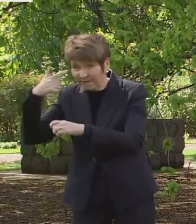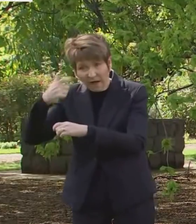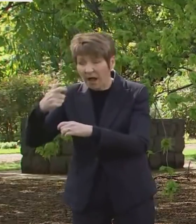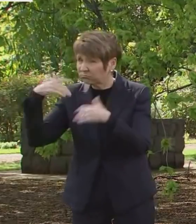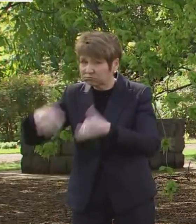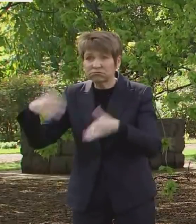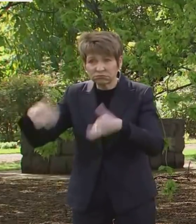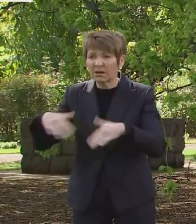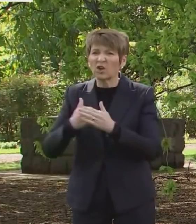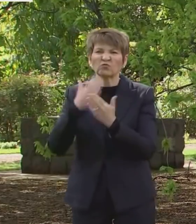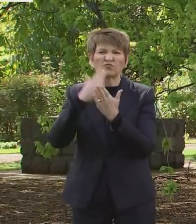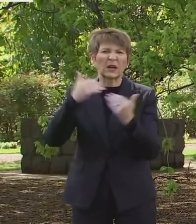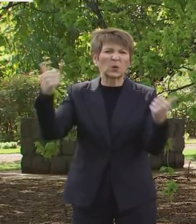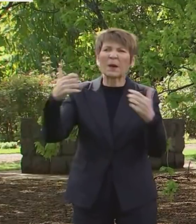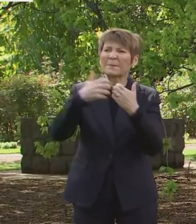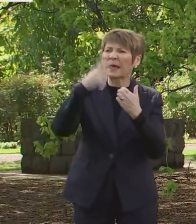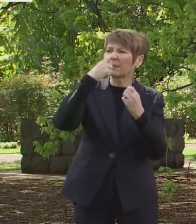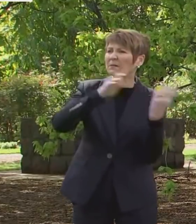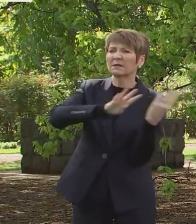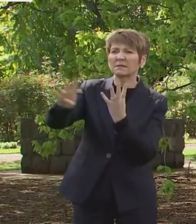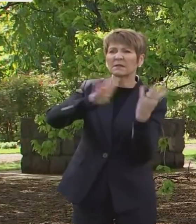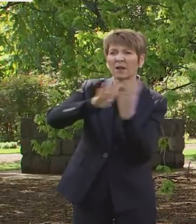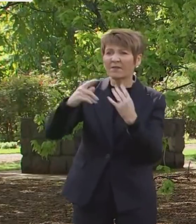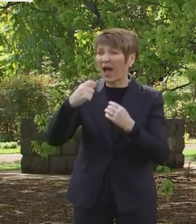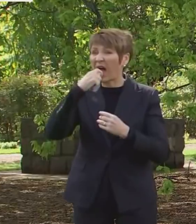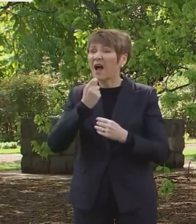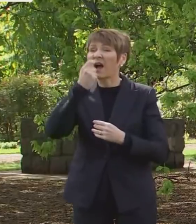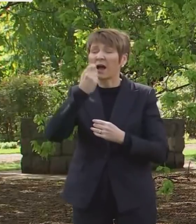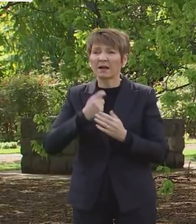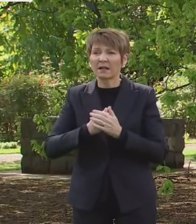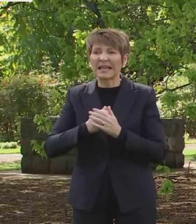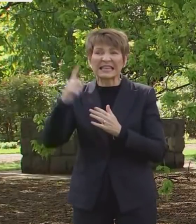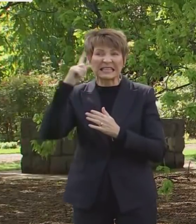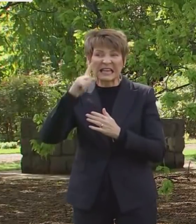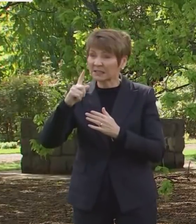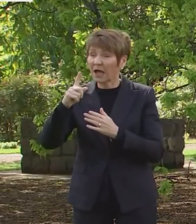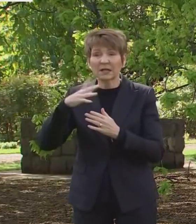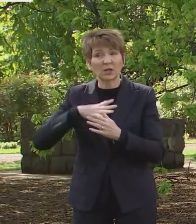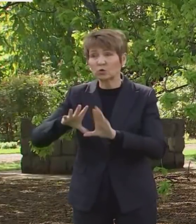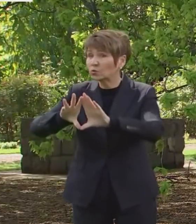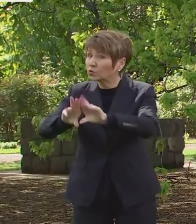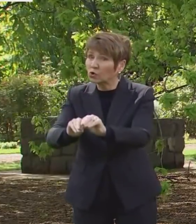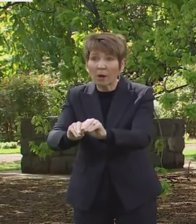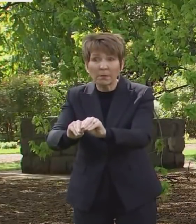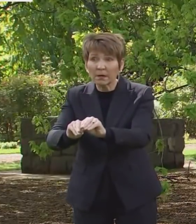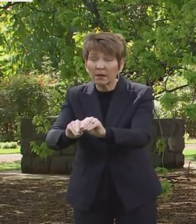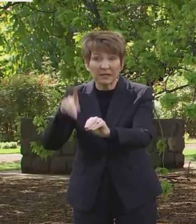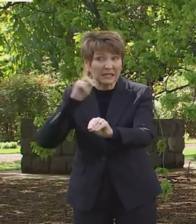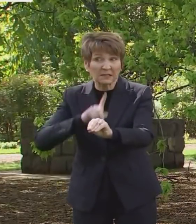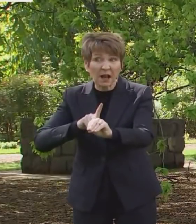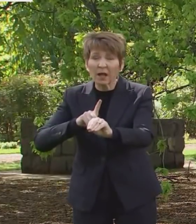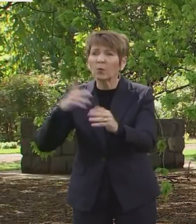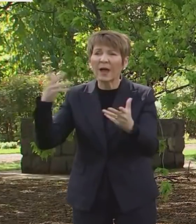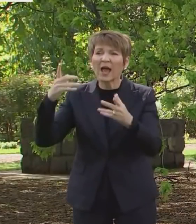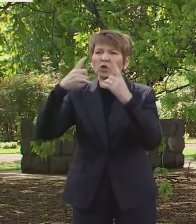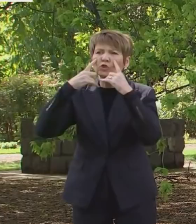themselves and their families. We had to temporarily stop testing at 7 sites yesterday, including the showgrounds, but